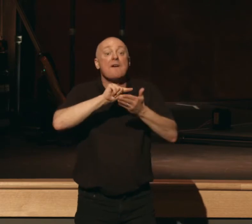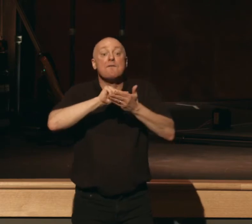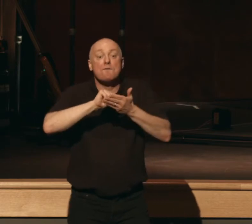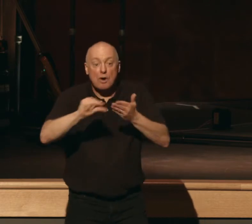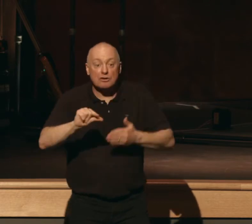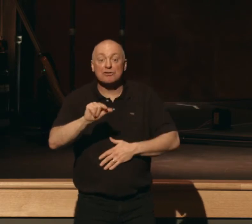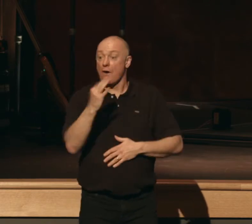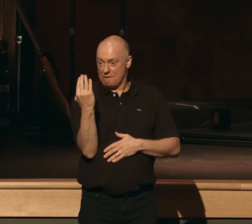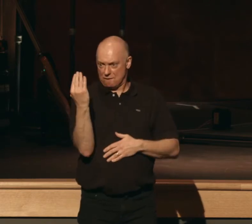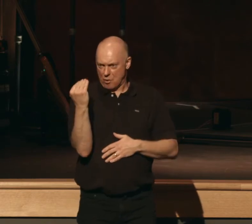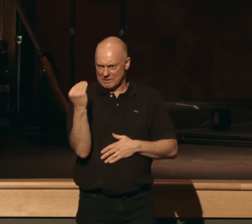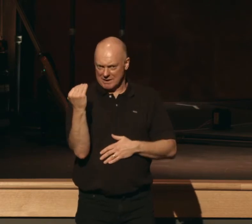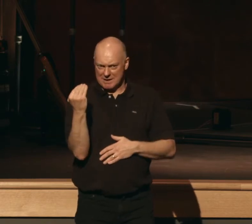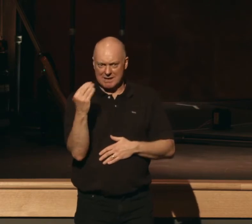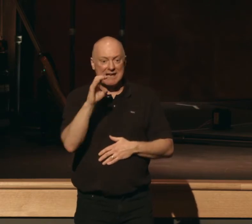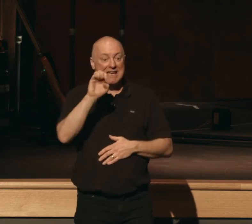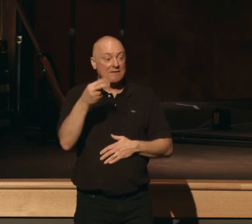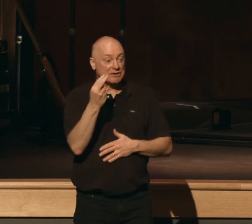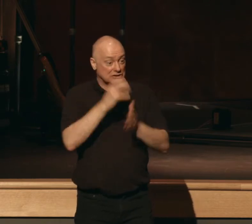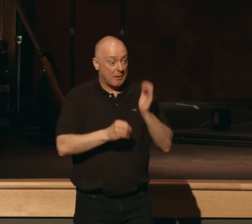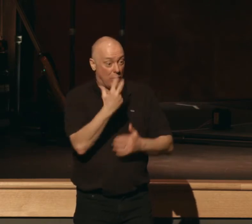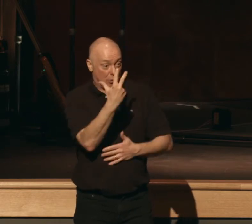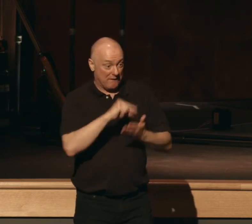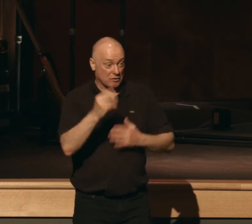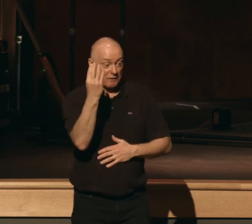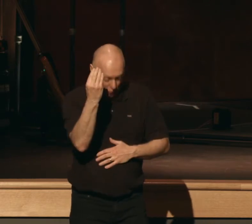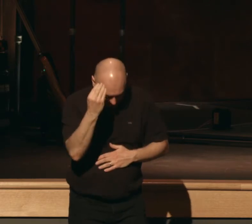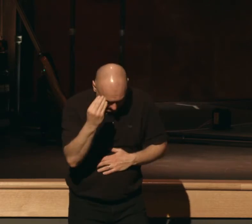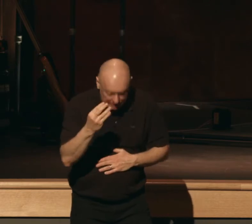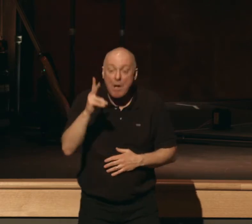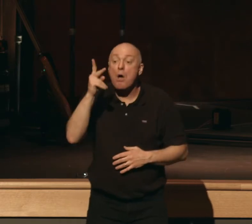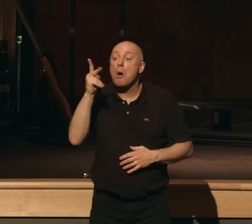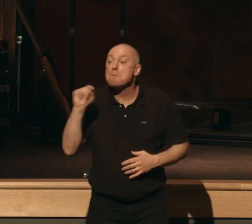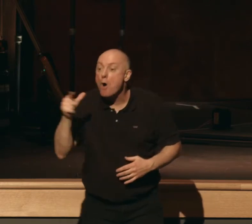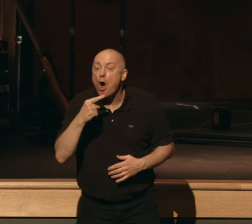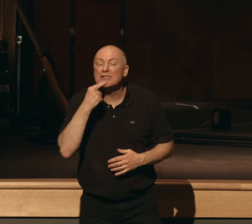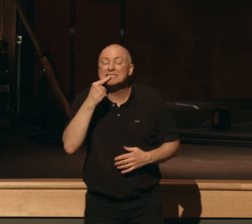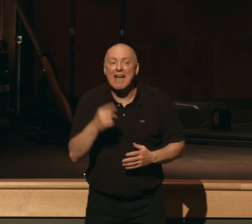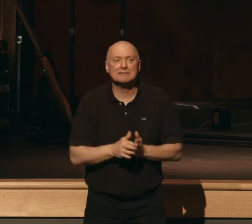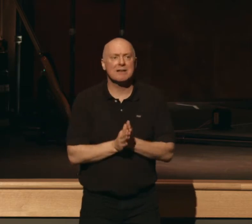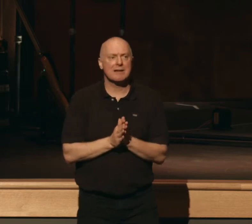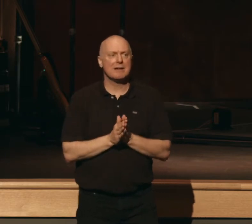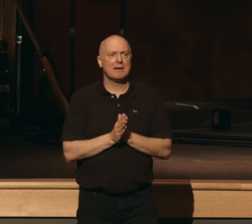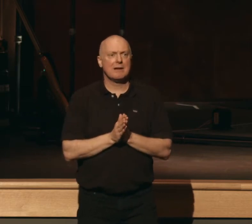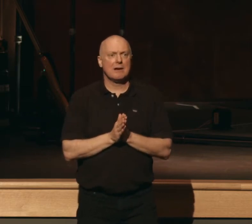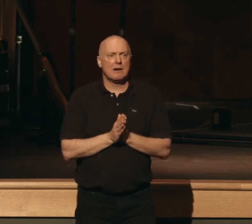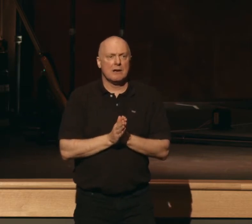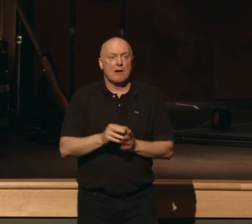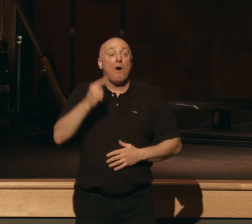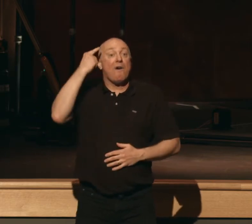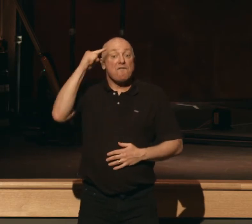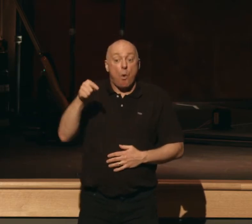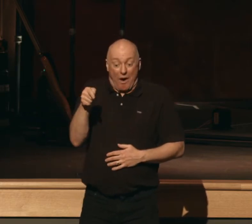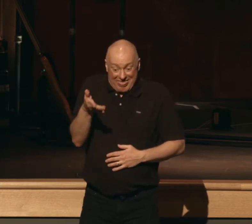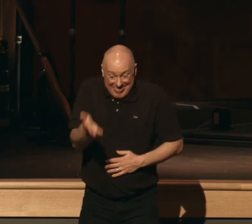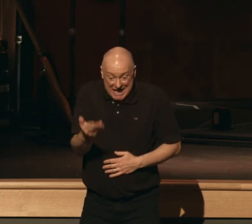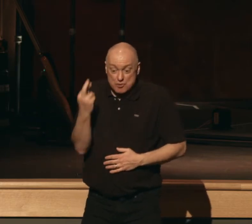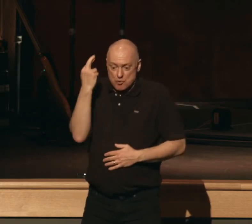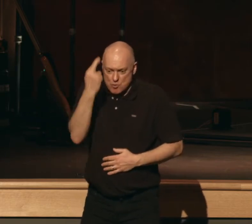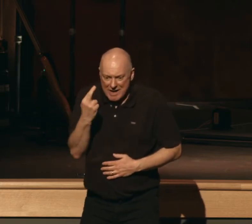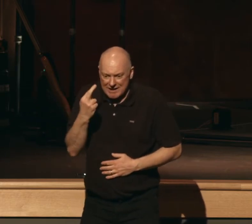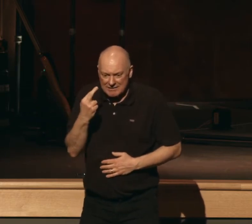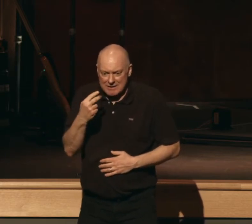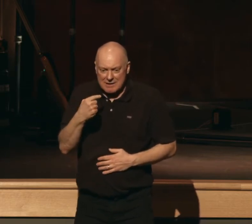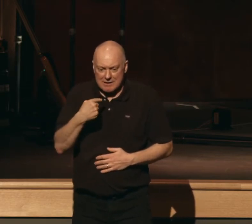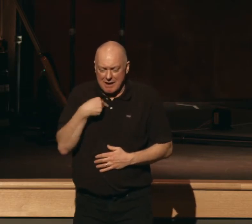verse 14. Ephesians 3, verse 14. Paul says this. He says, "For this reason,